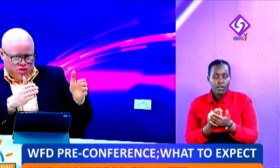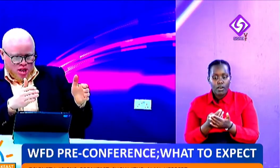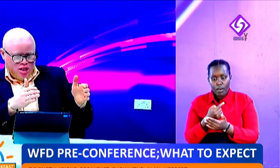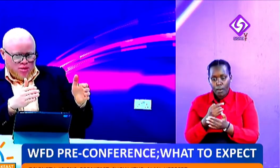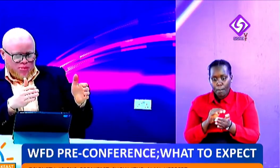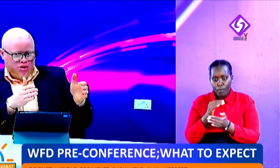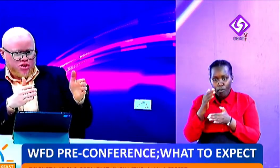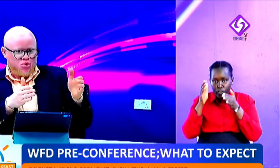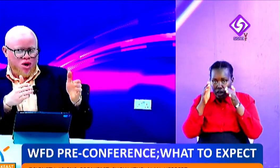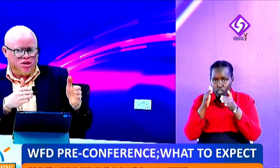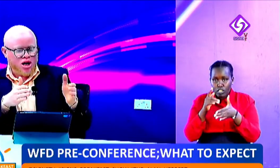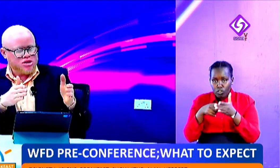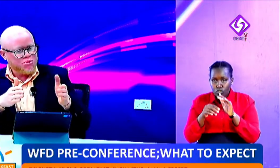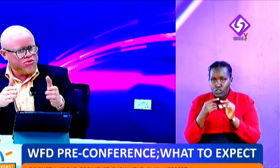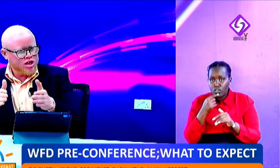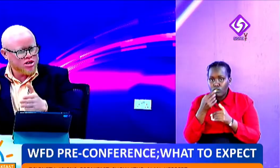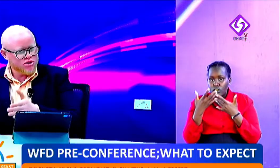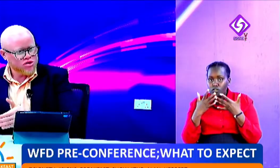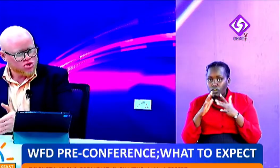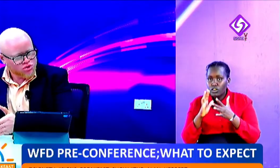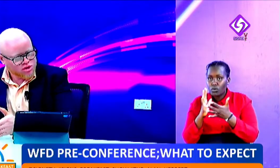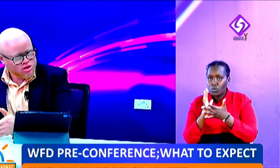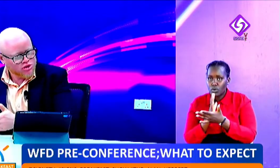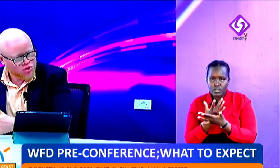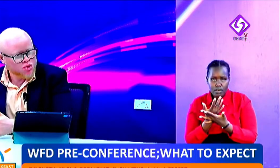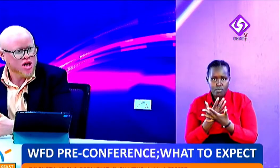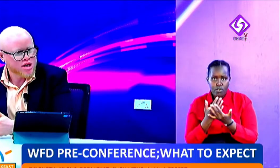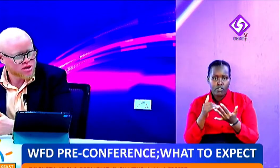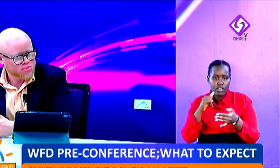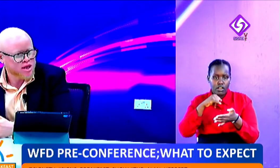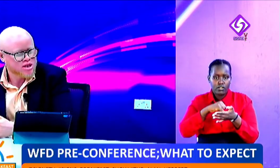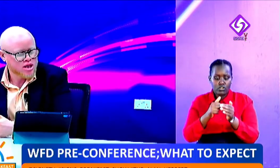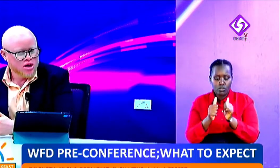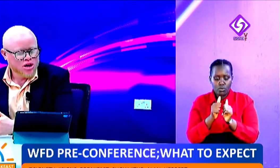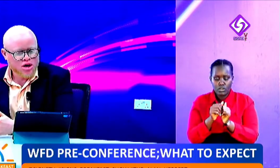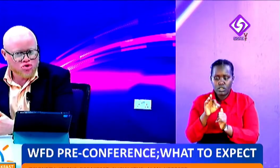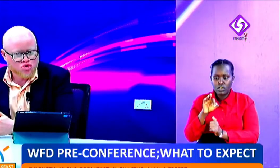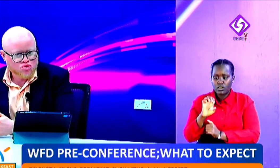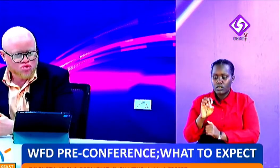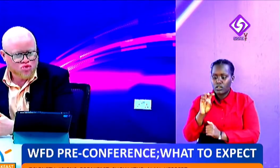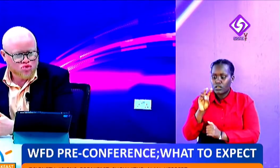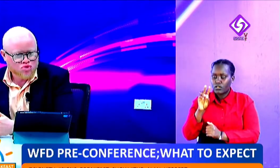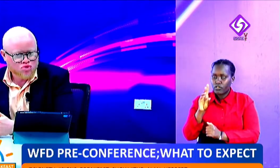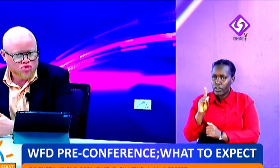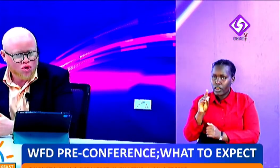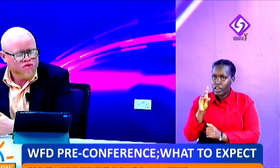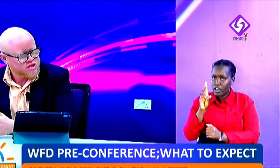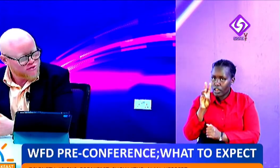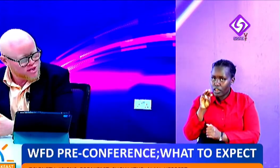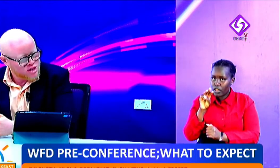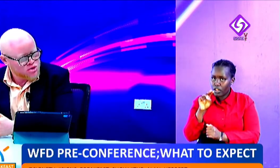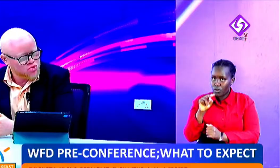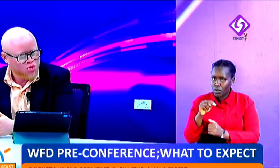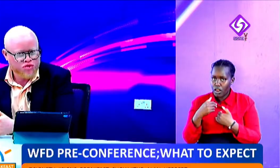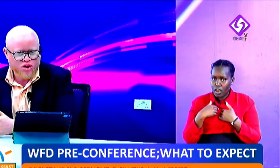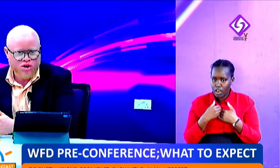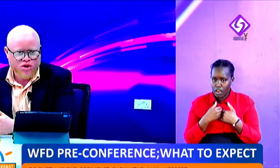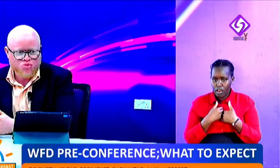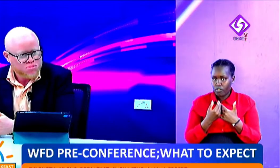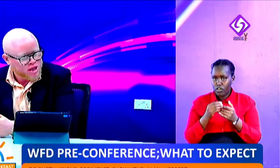said, then what are some of the interventions that FEDWIN has in place to offer services, to offer respite